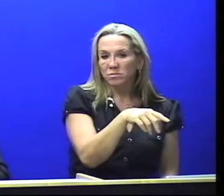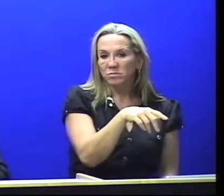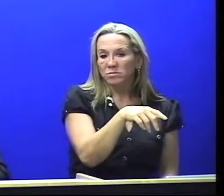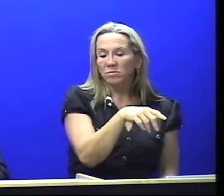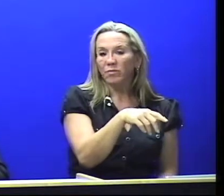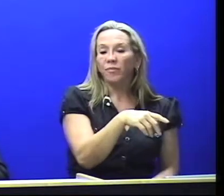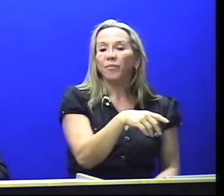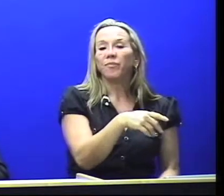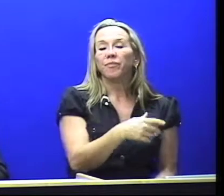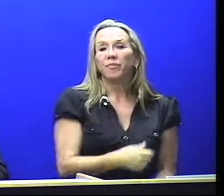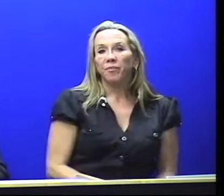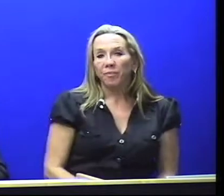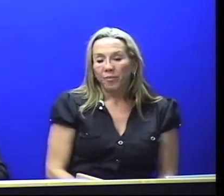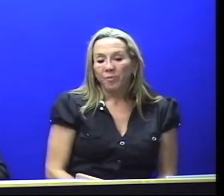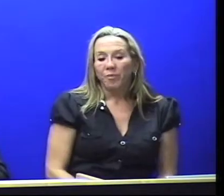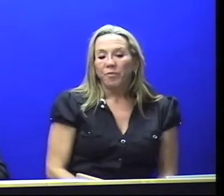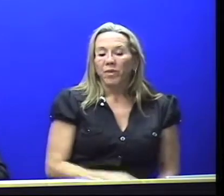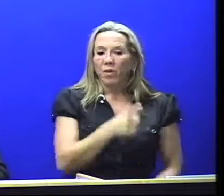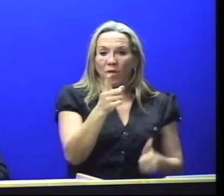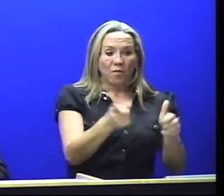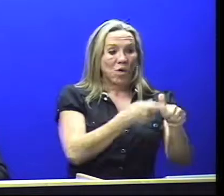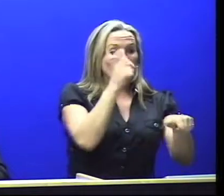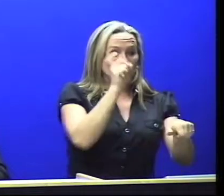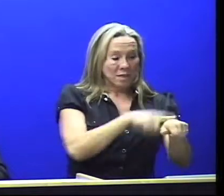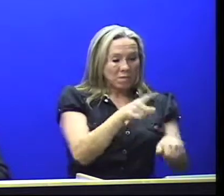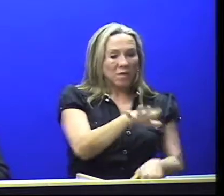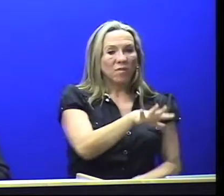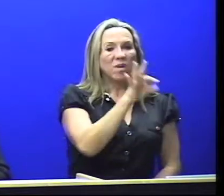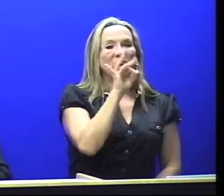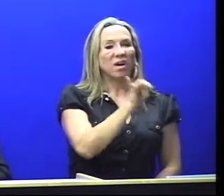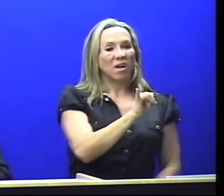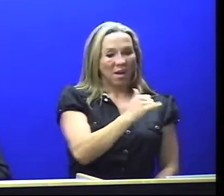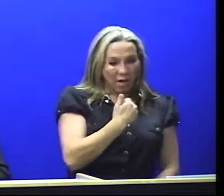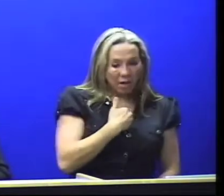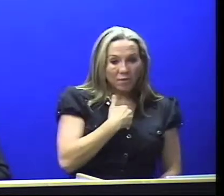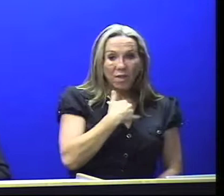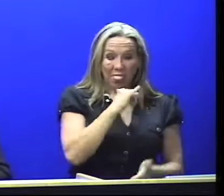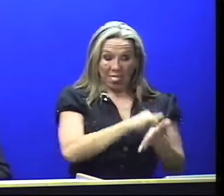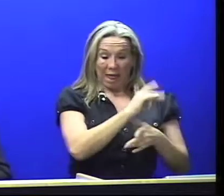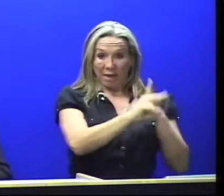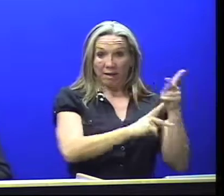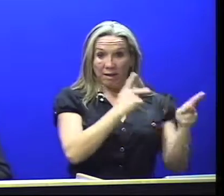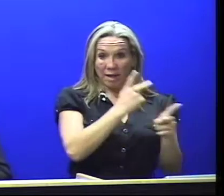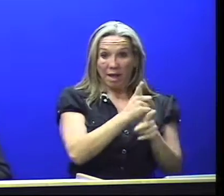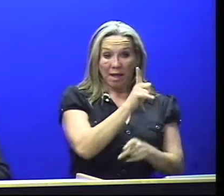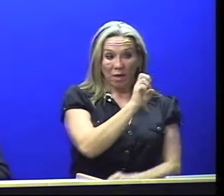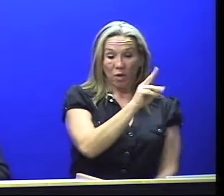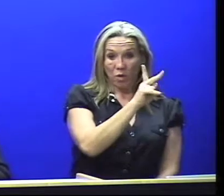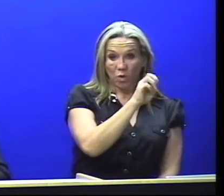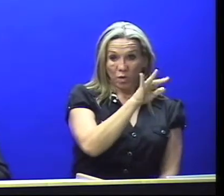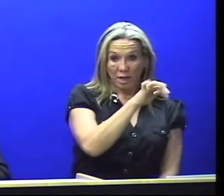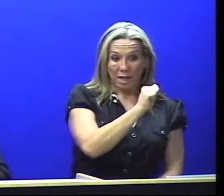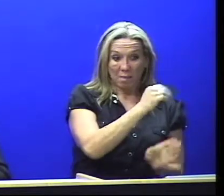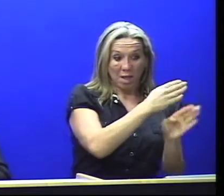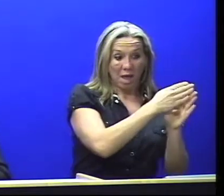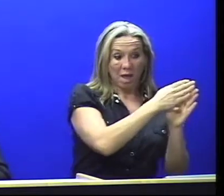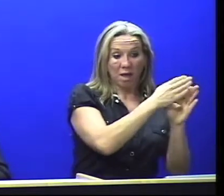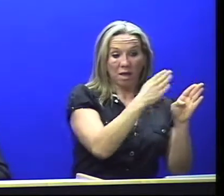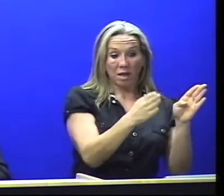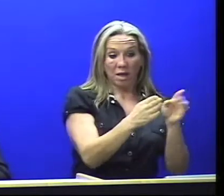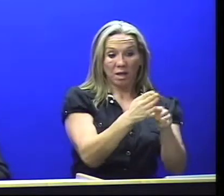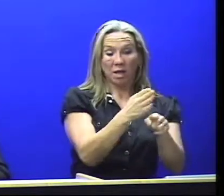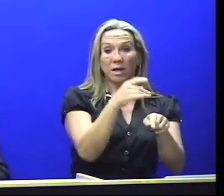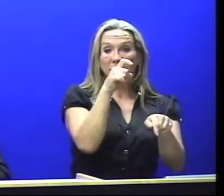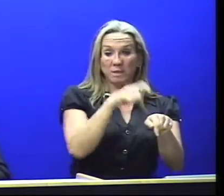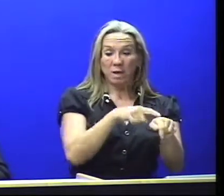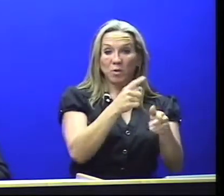From the time you first find out that you have that type of leukemia until you need treatment